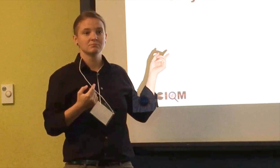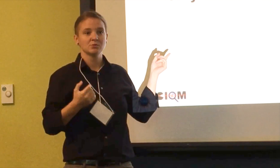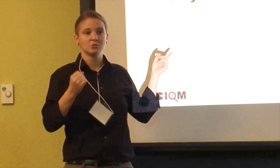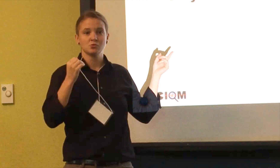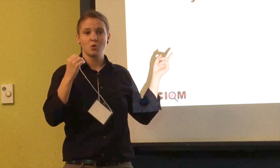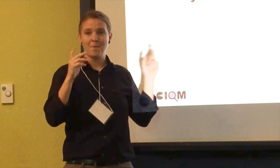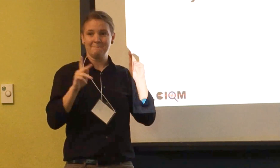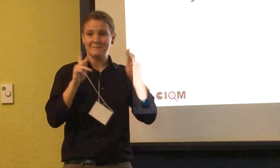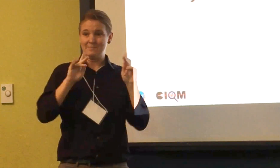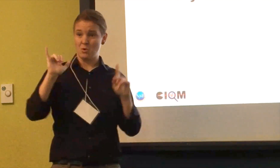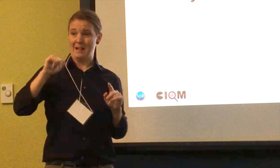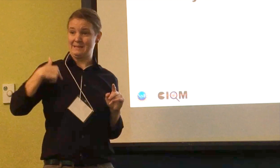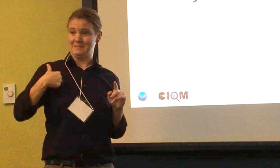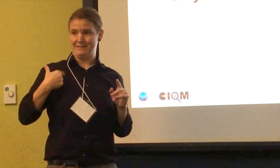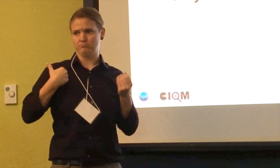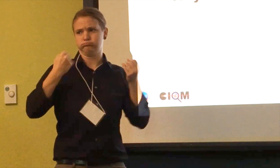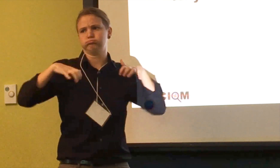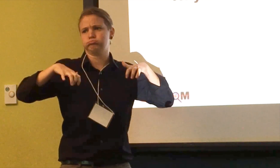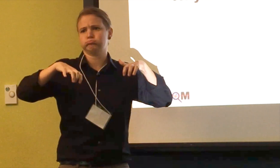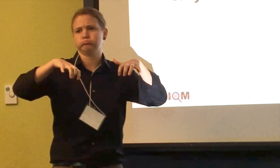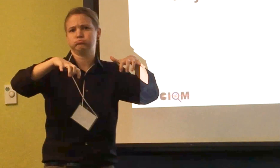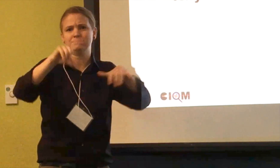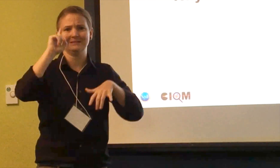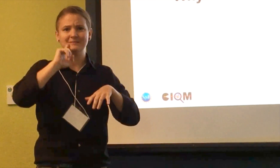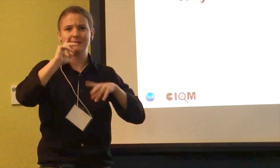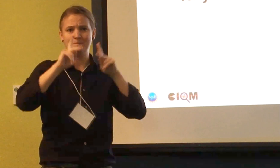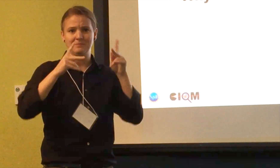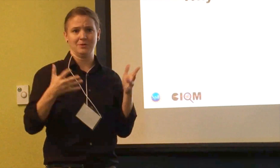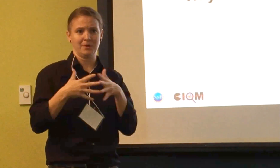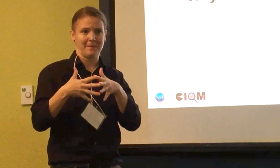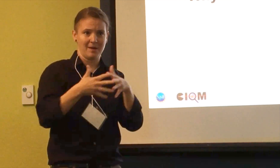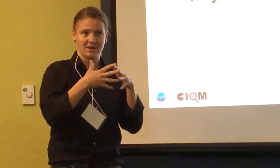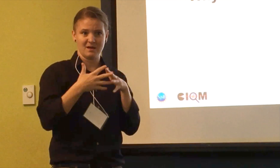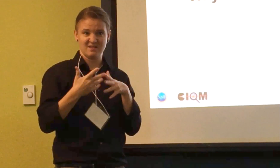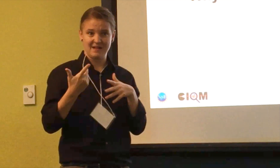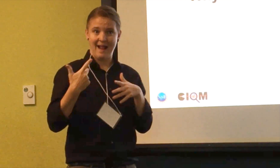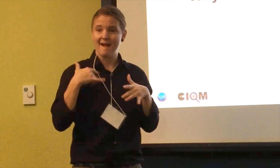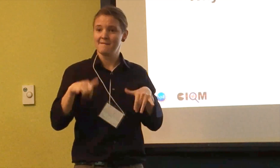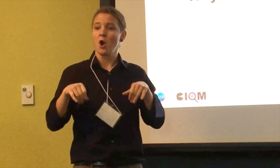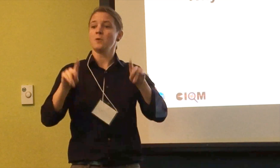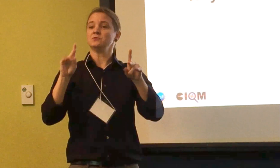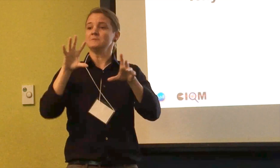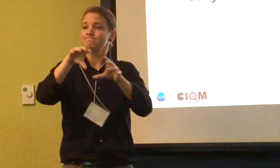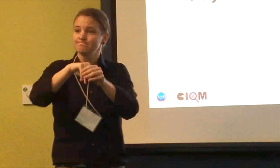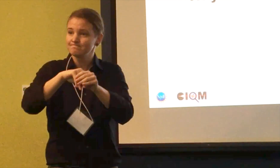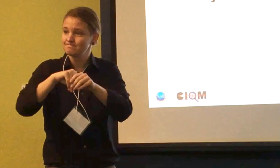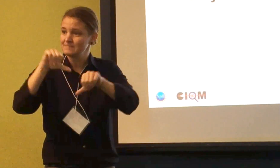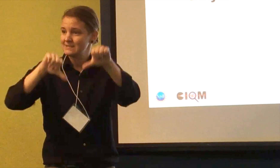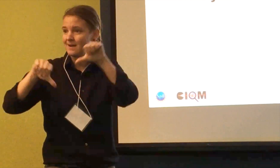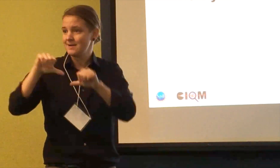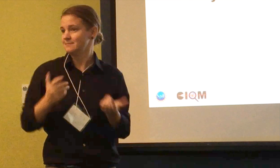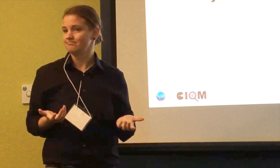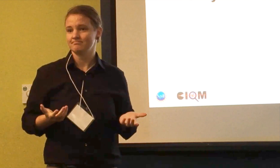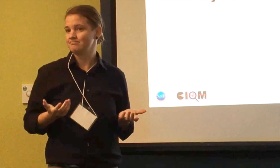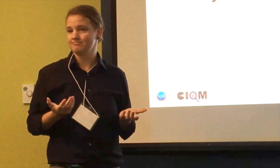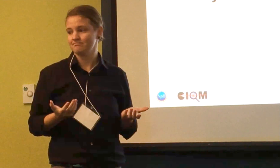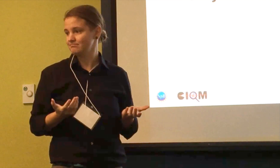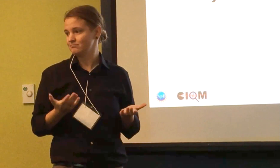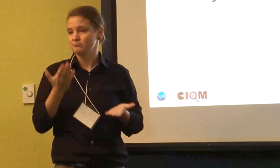that 0.19%. We don't have representation in the fields of STEM. And that doesn't mean that we're any less capable. It's just